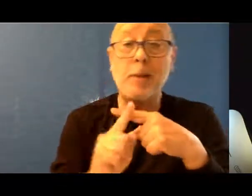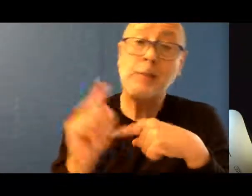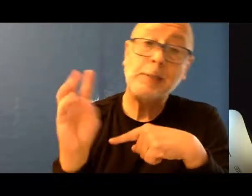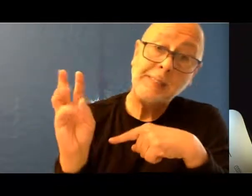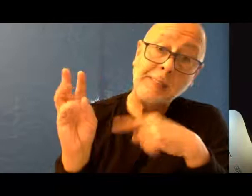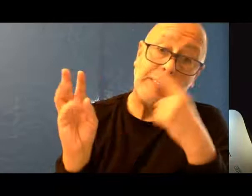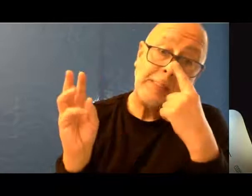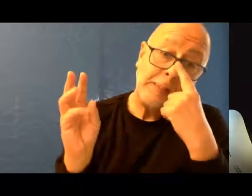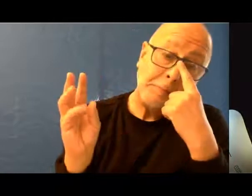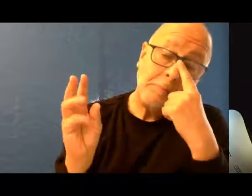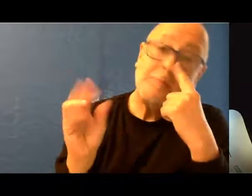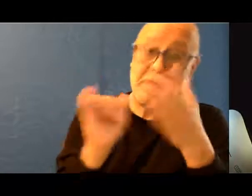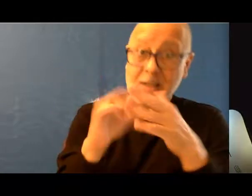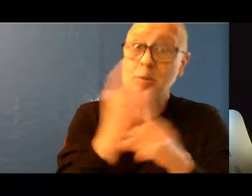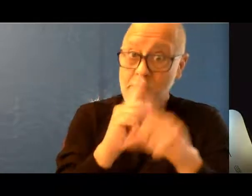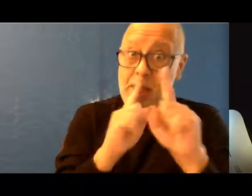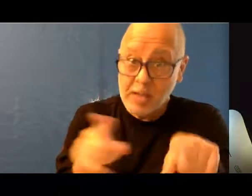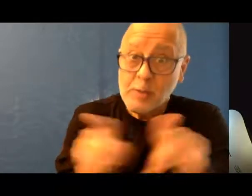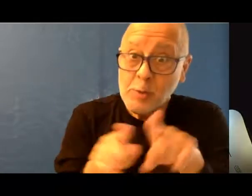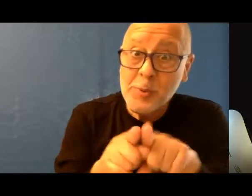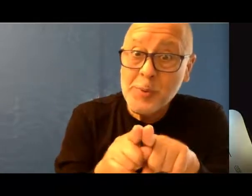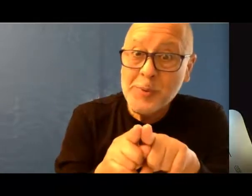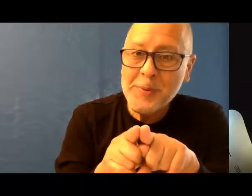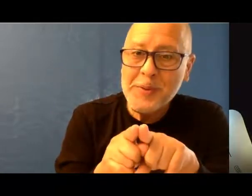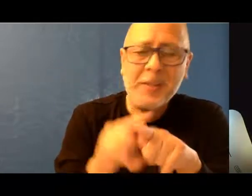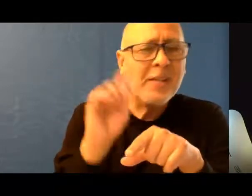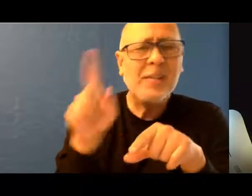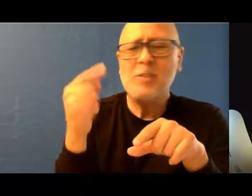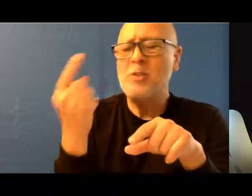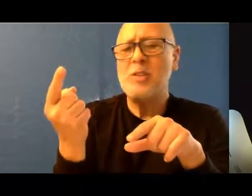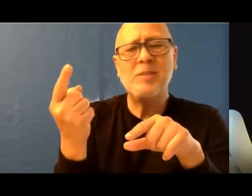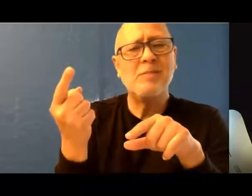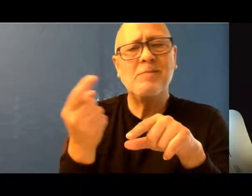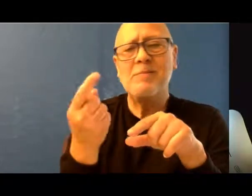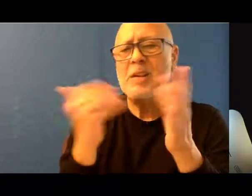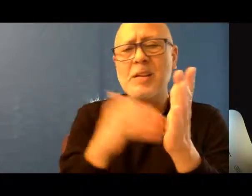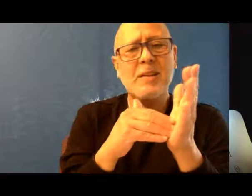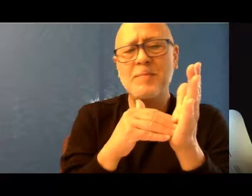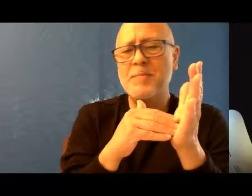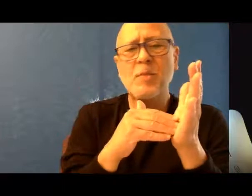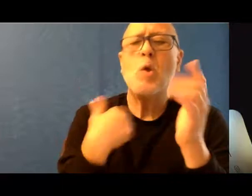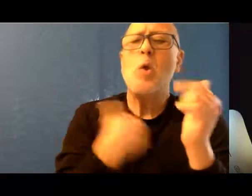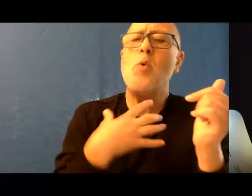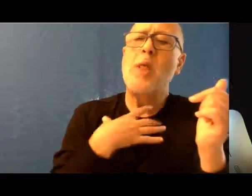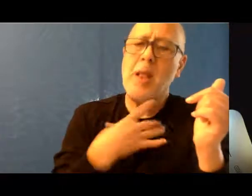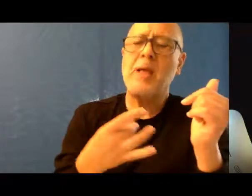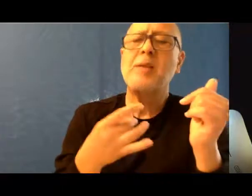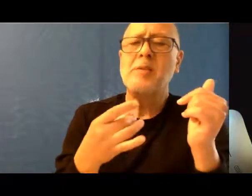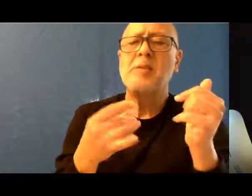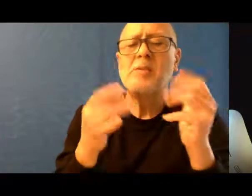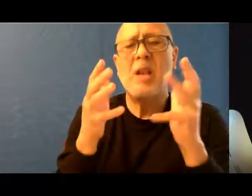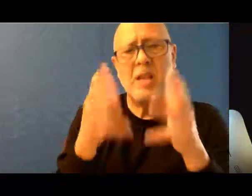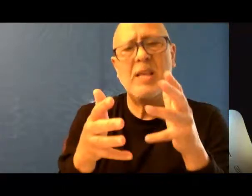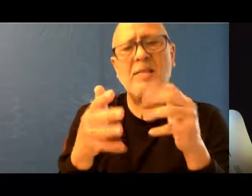16, you would have had the right answer. It's just, once again, we like to leave that constant,